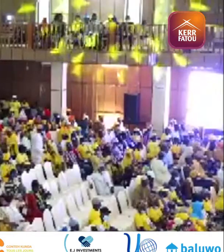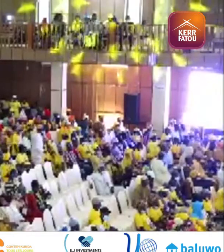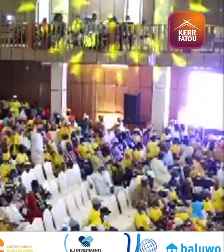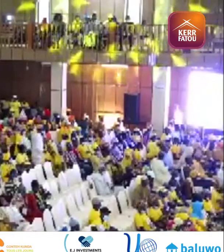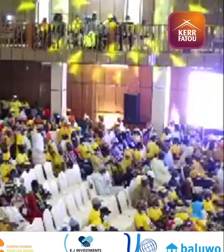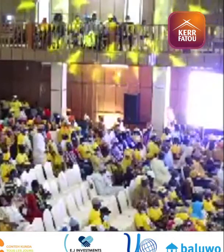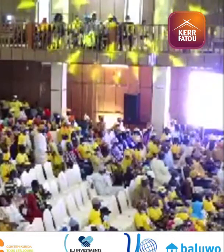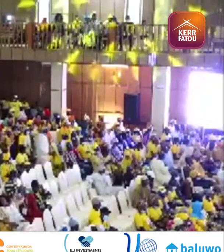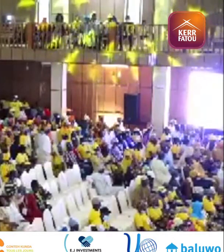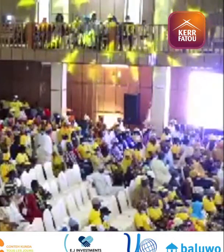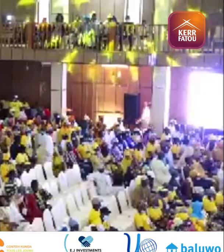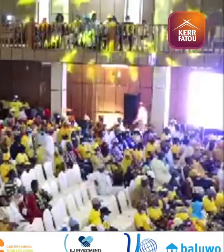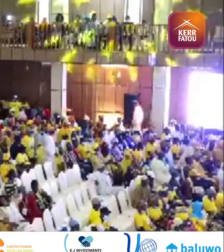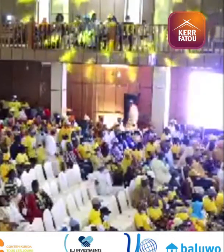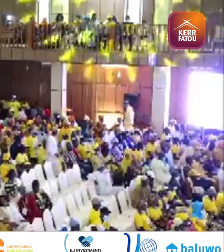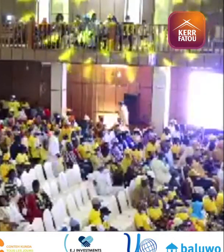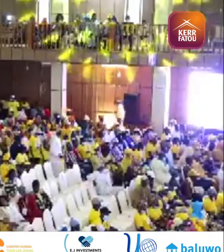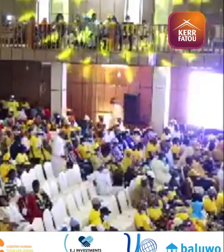The